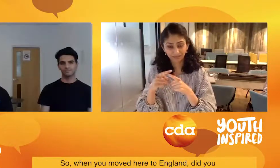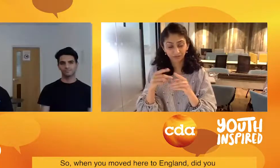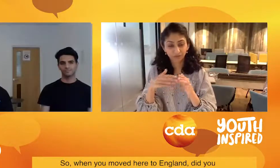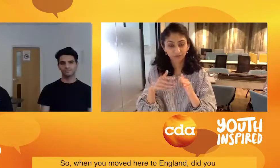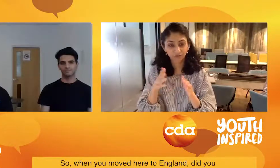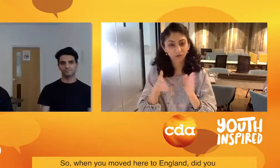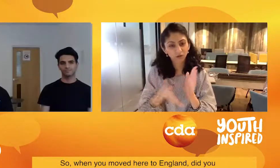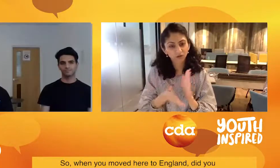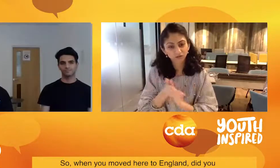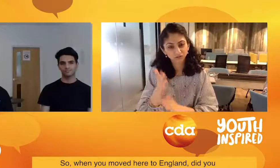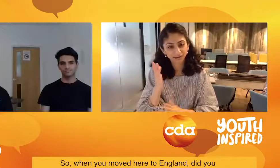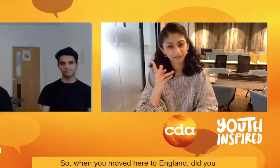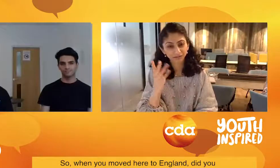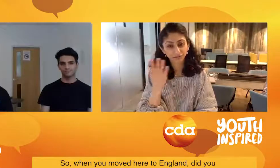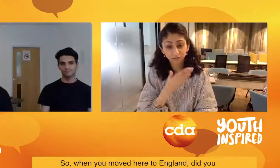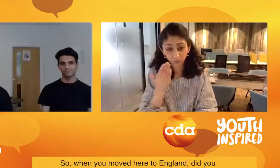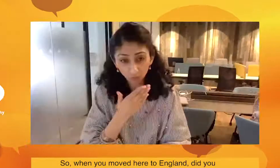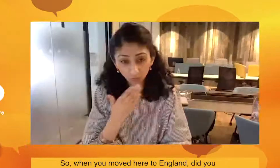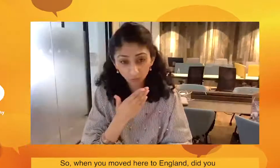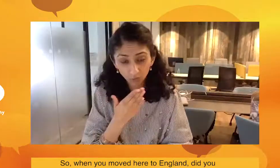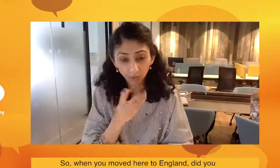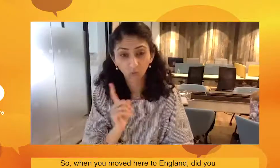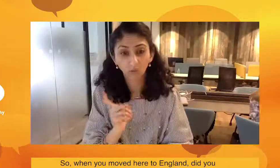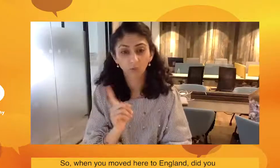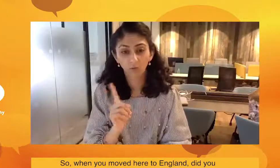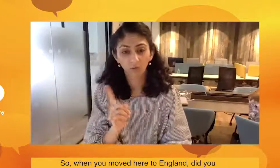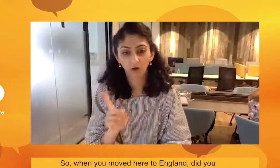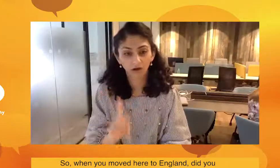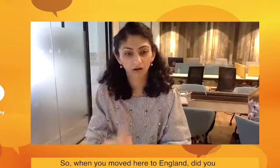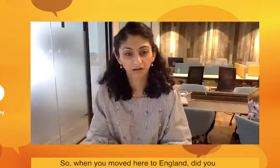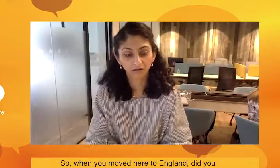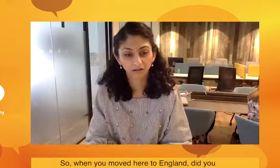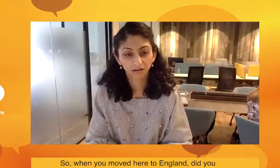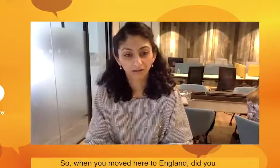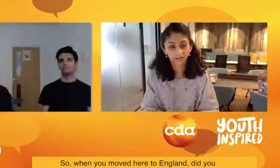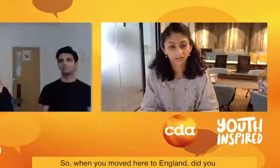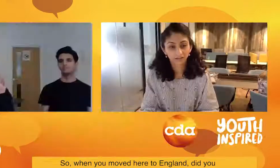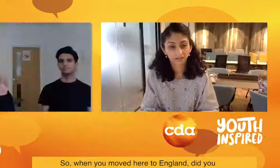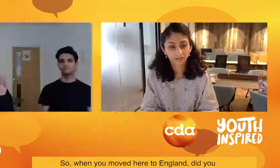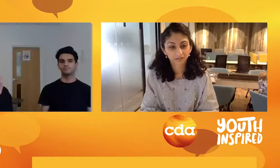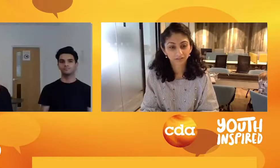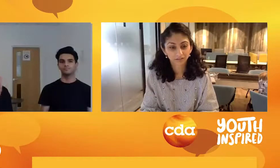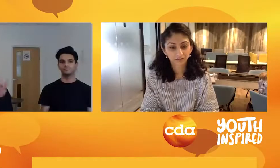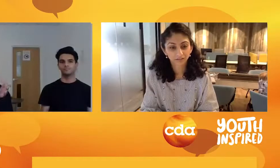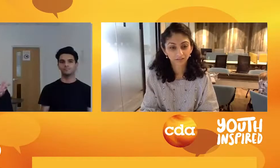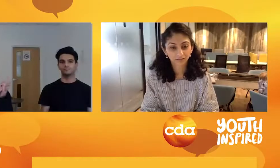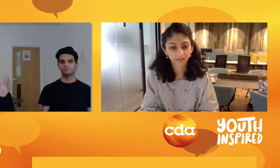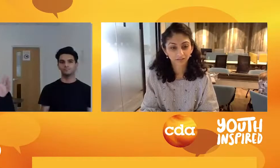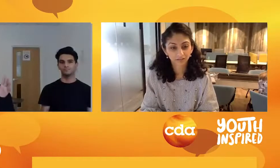So when you moved here to England, did you go to school in England or what?